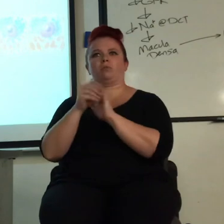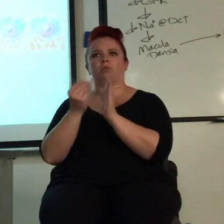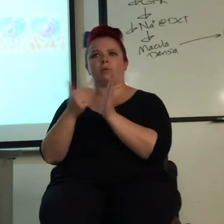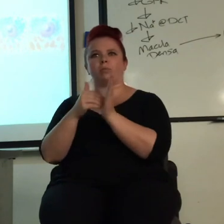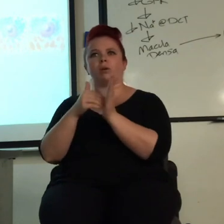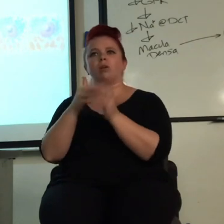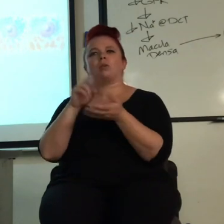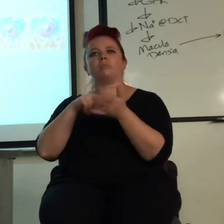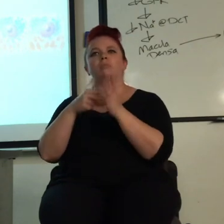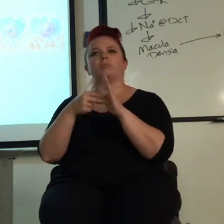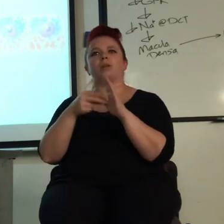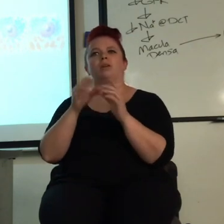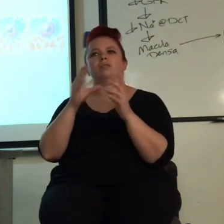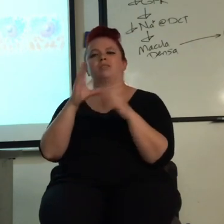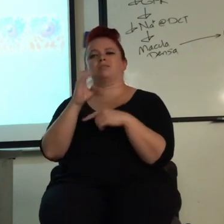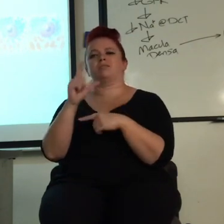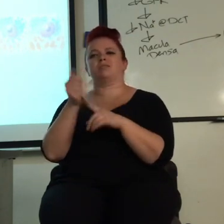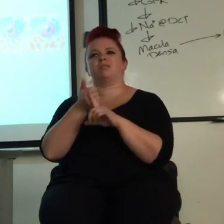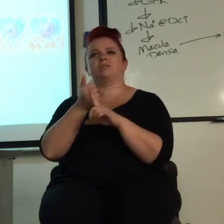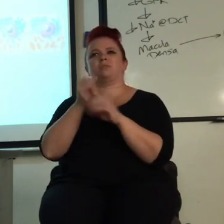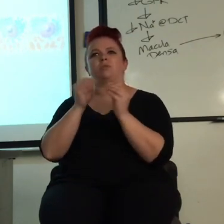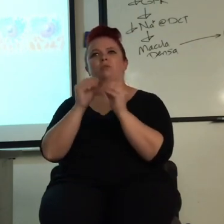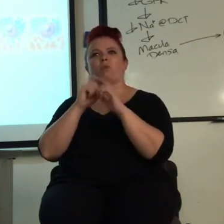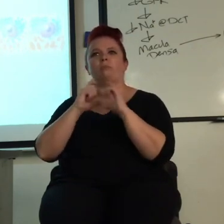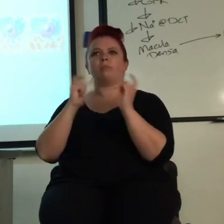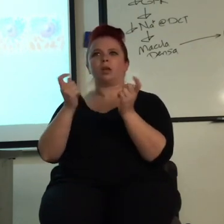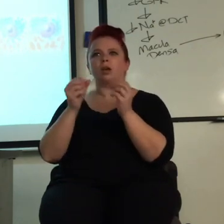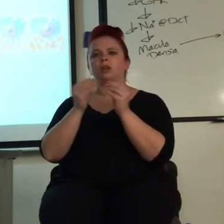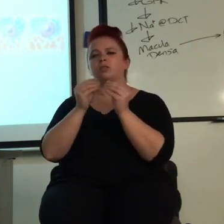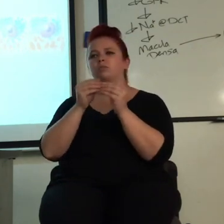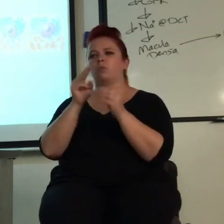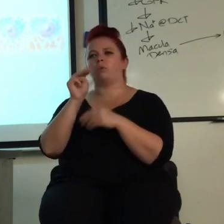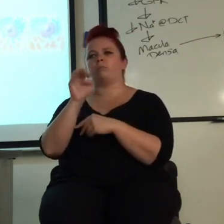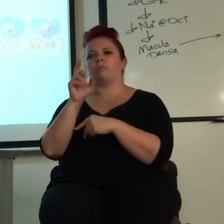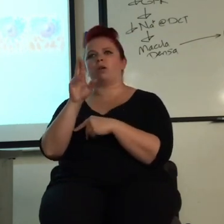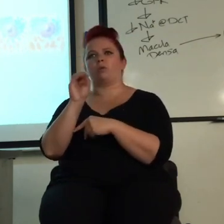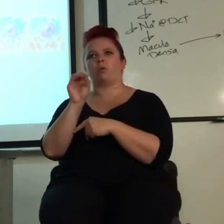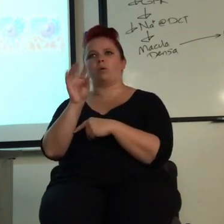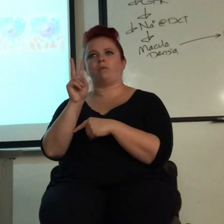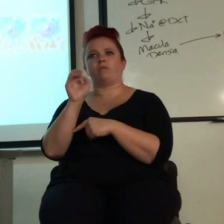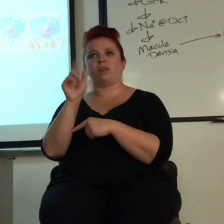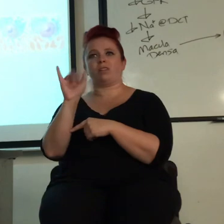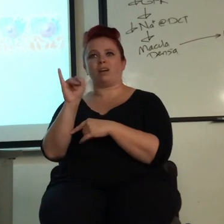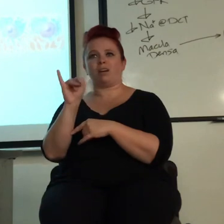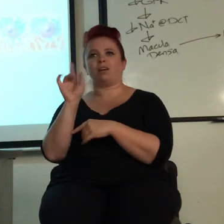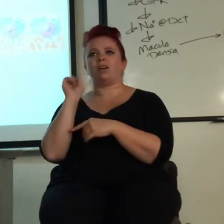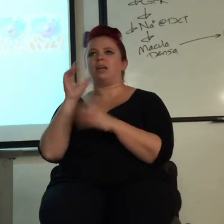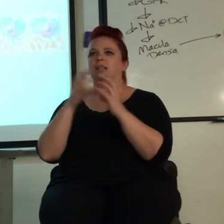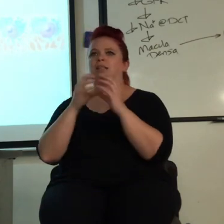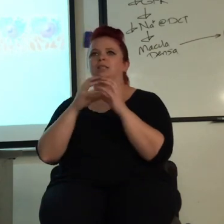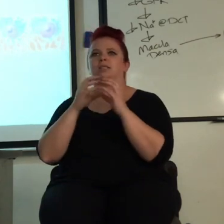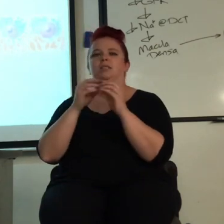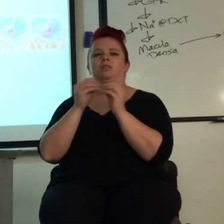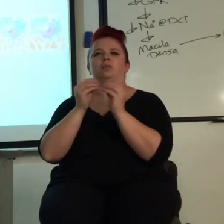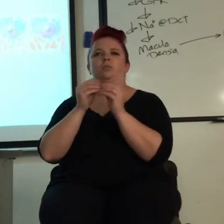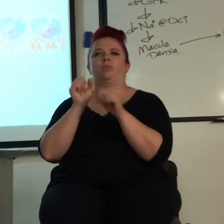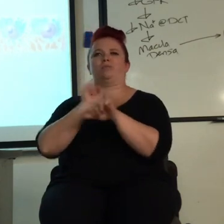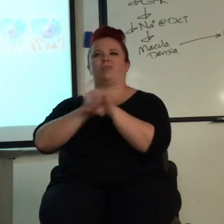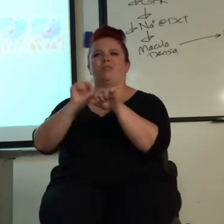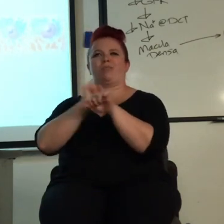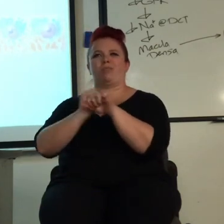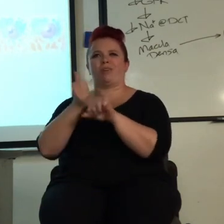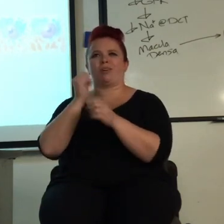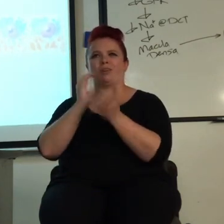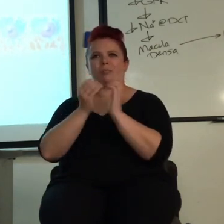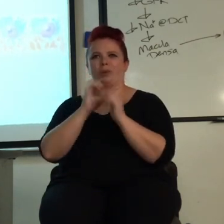bigger. There's more microvilli. There's more mitochondria. These cells do more work than these cells, simply because they